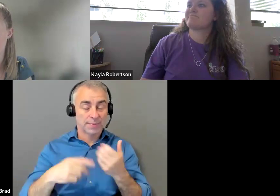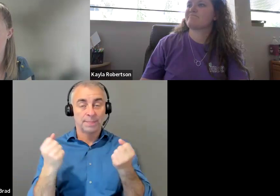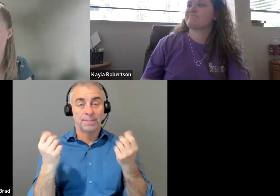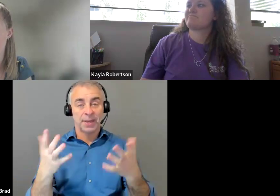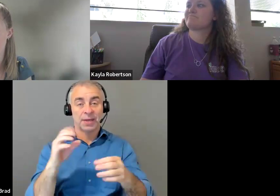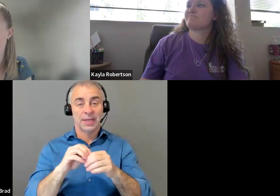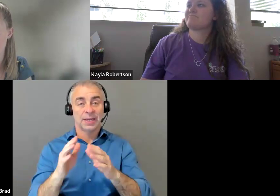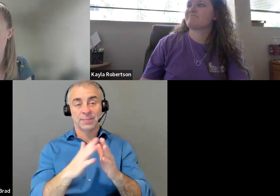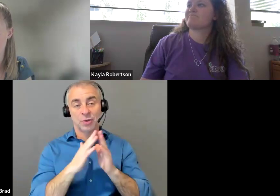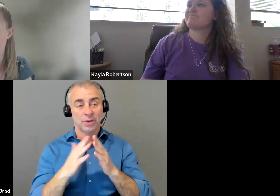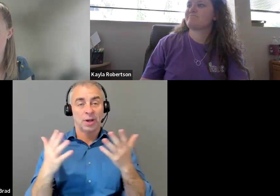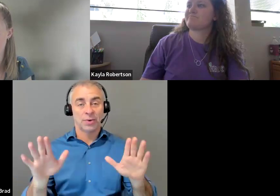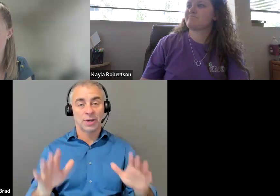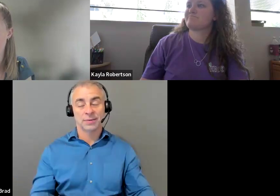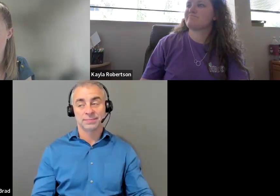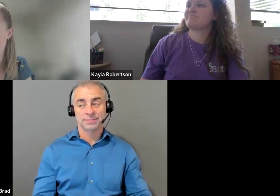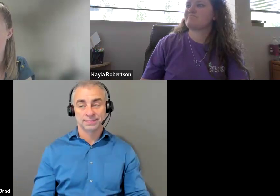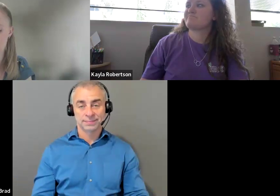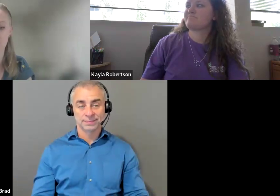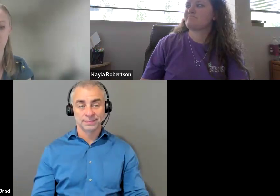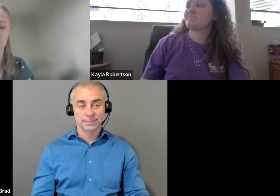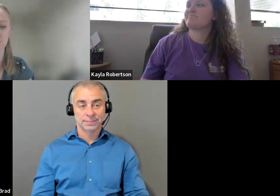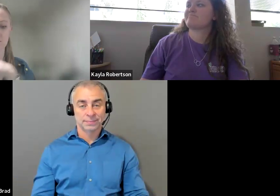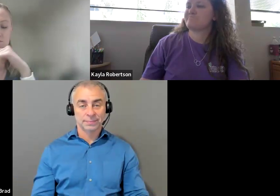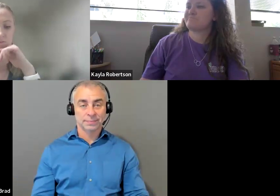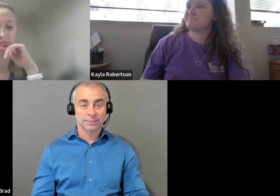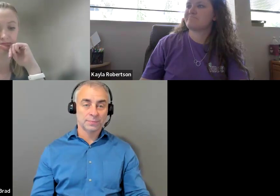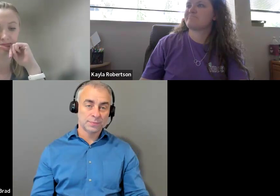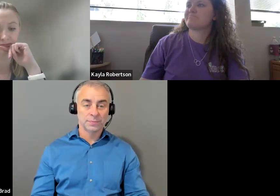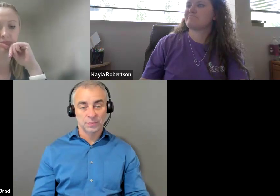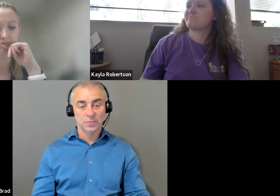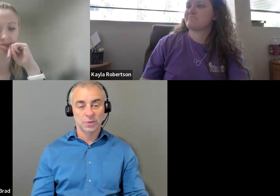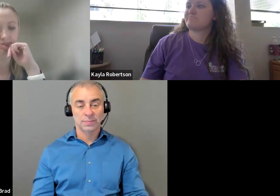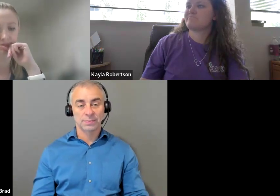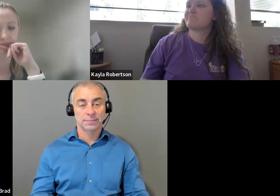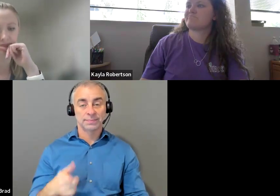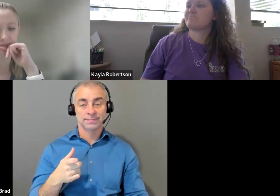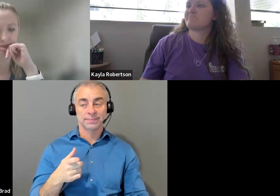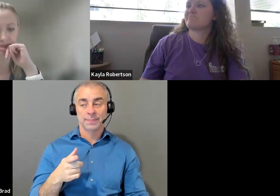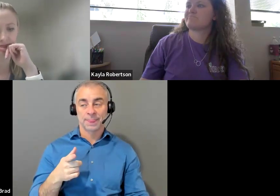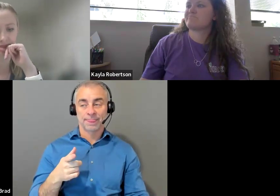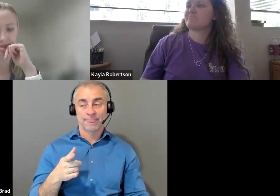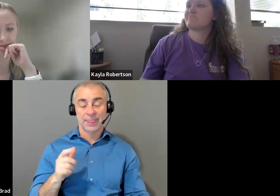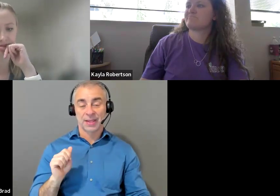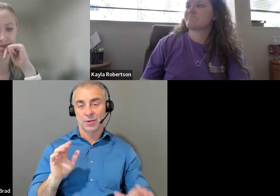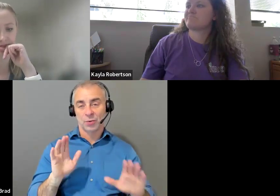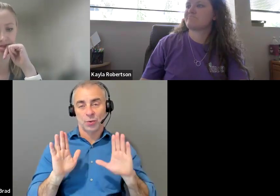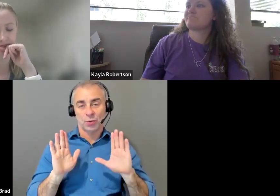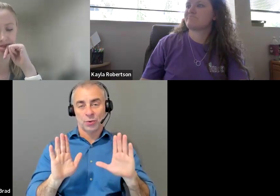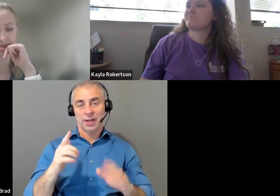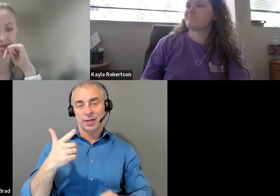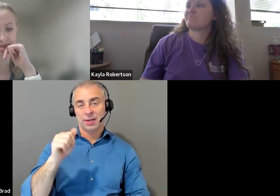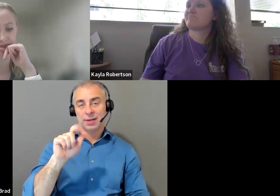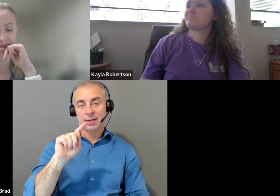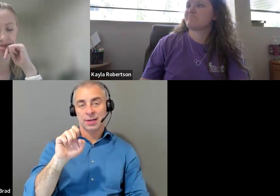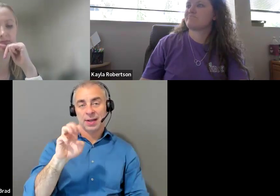in the community with their transition programs. So it's a great kind of a gateway to kind of learn